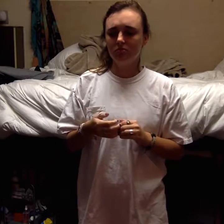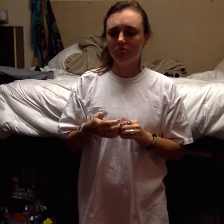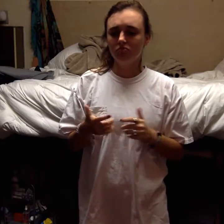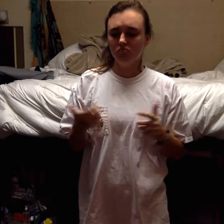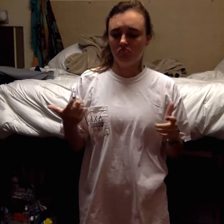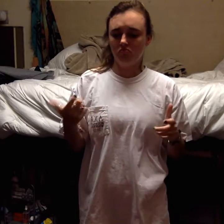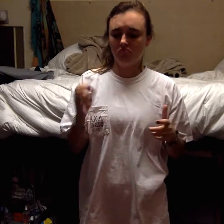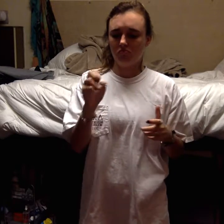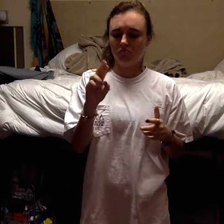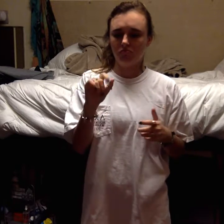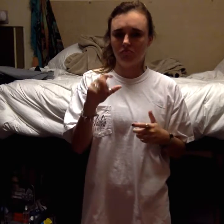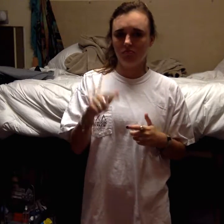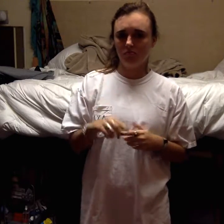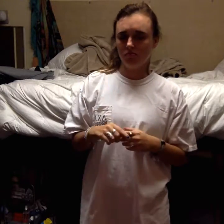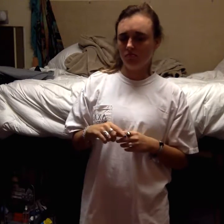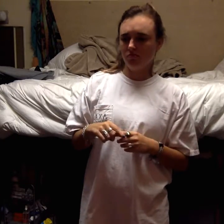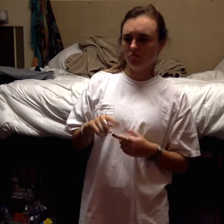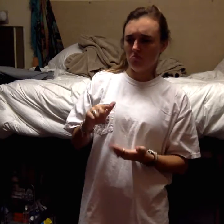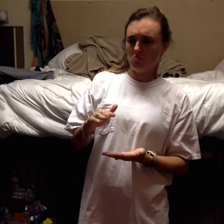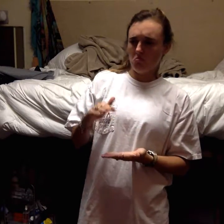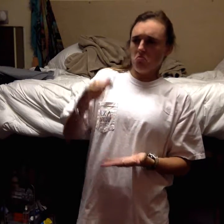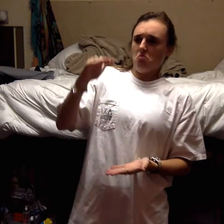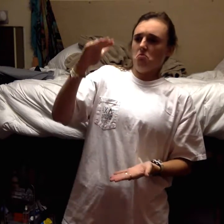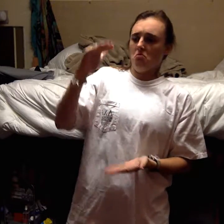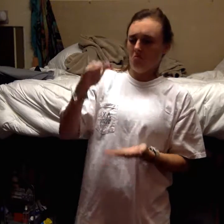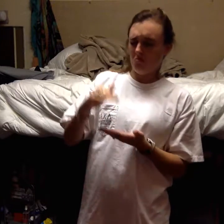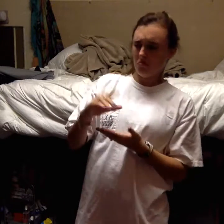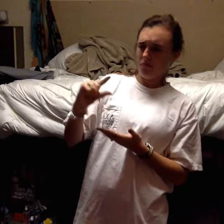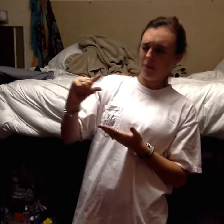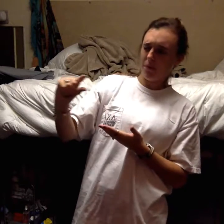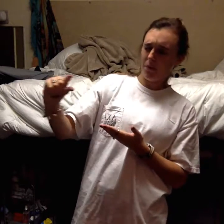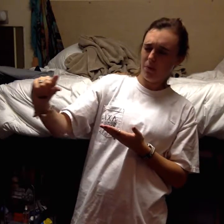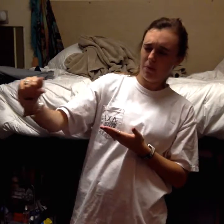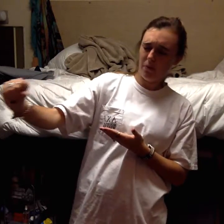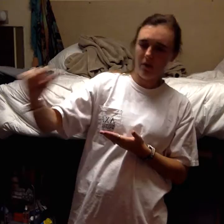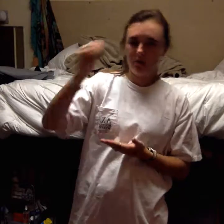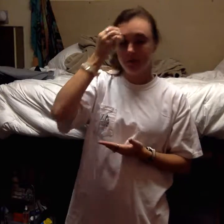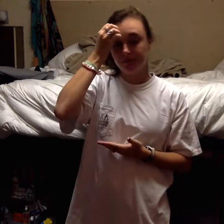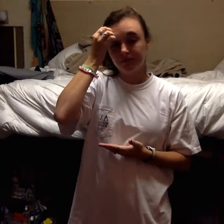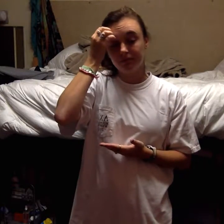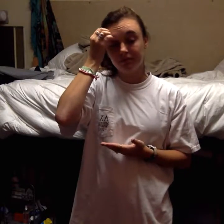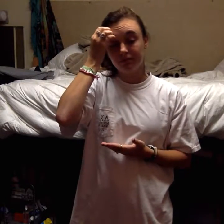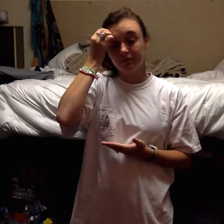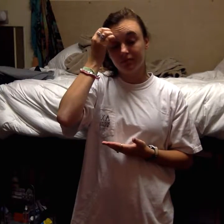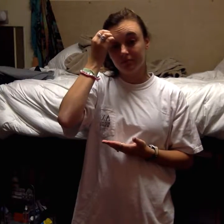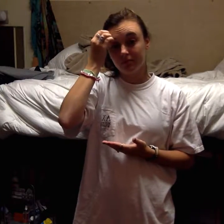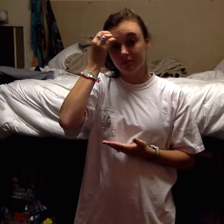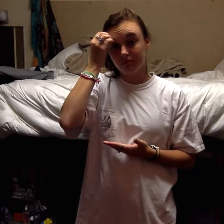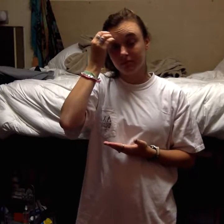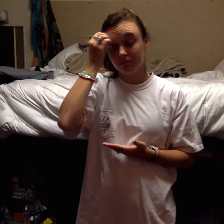Why? Is there something about Torrington, Connecticut that we should send to Ripley's? Believe it or not, come to Torrington, Connecticut, walk down Main Street and shrink?